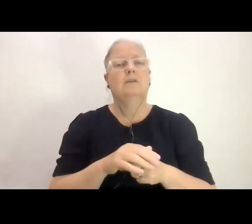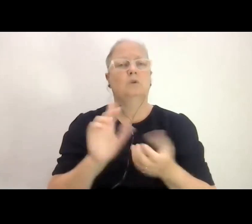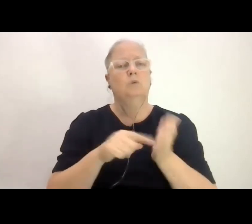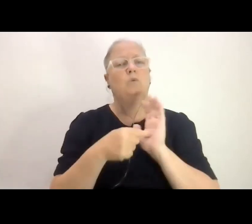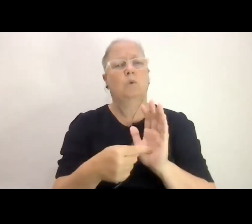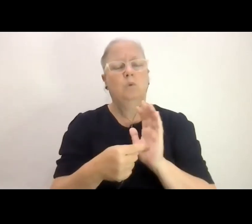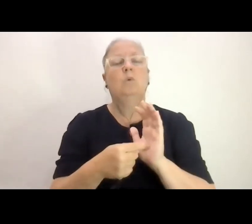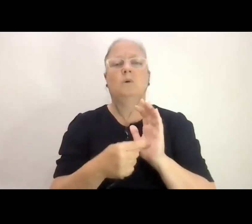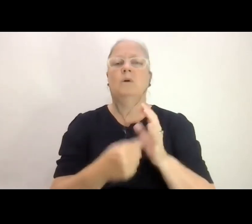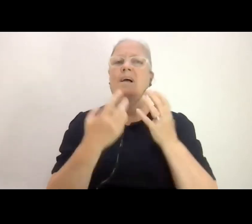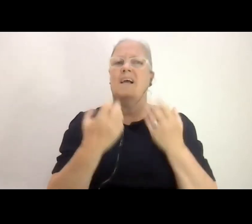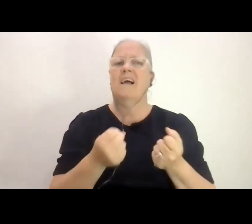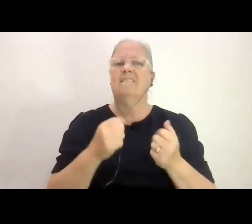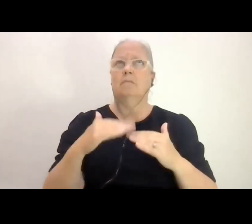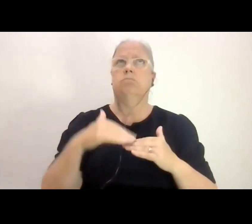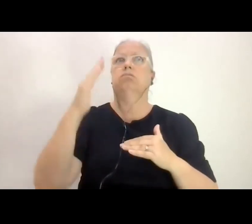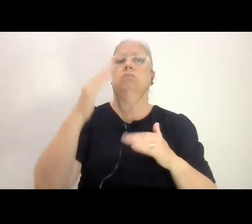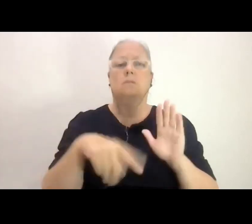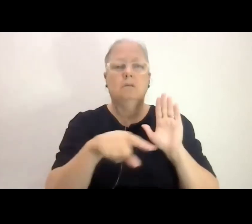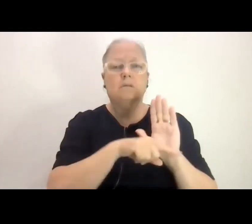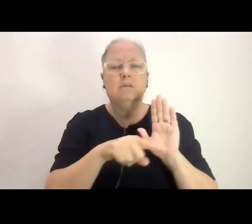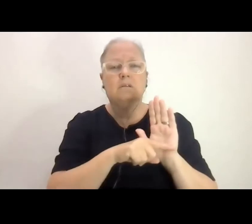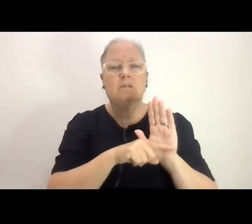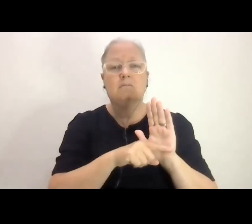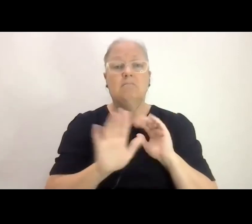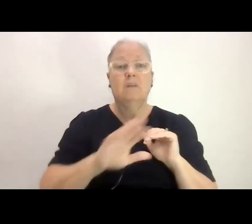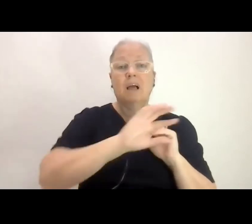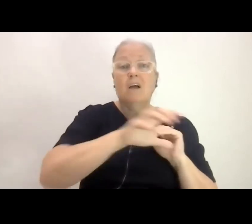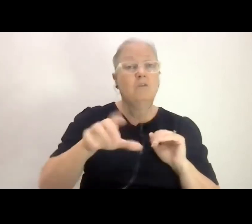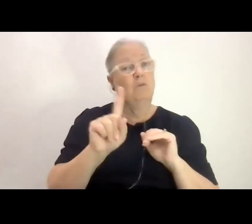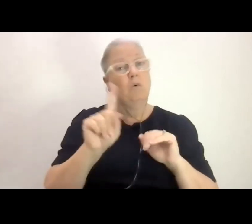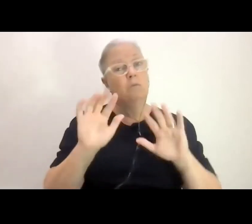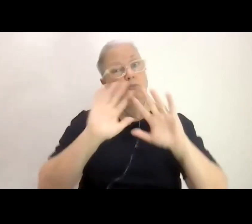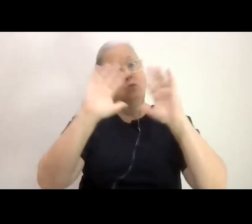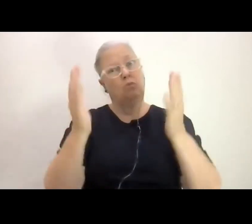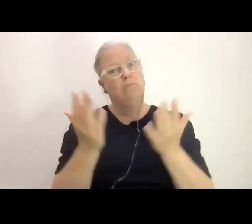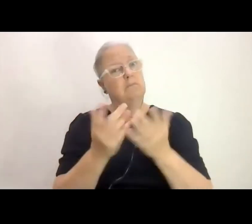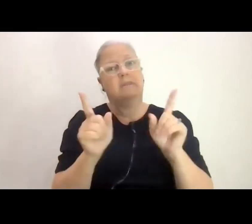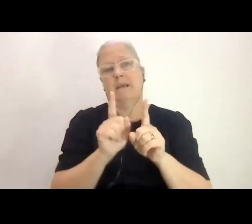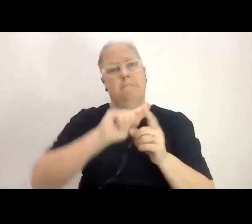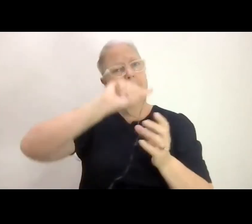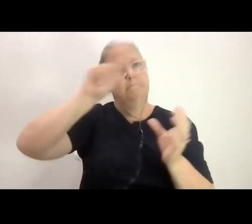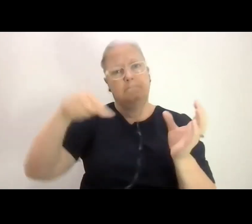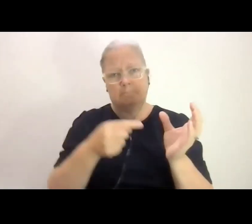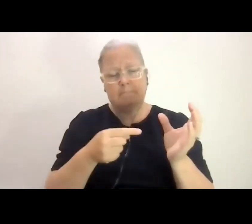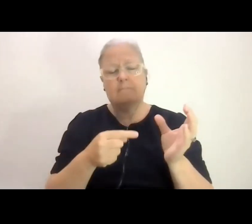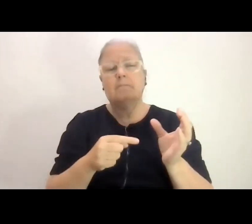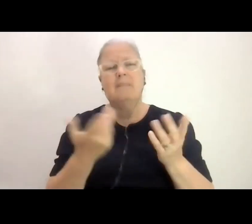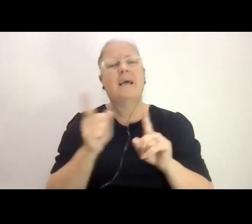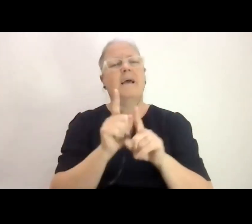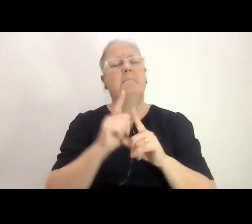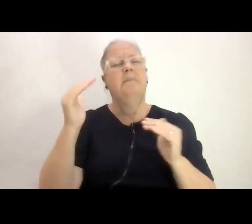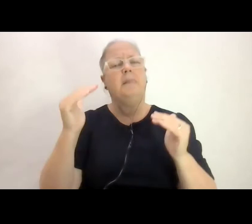the world, not just at the country and regional levels, but we're seeing them at the global levels as well. and how these inequities have truly